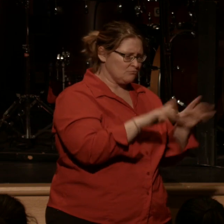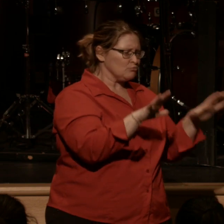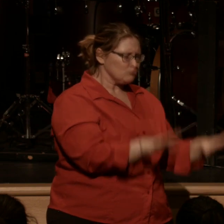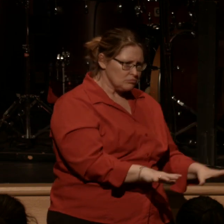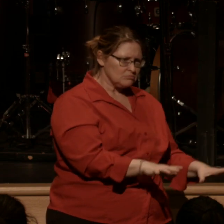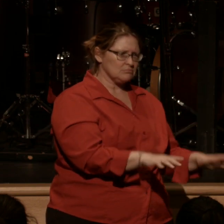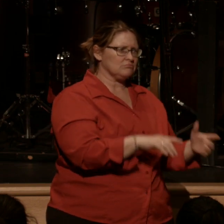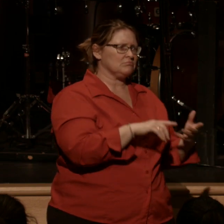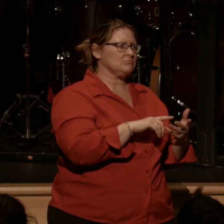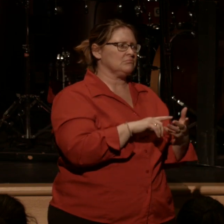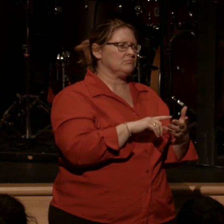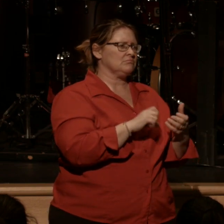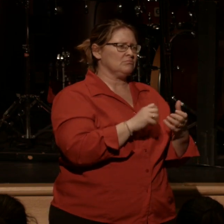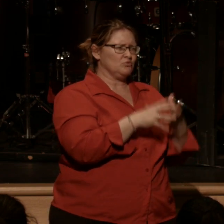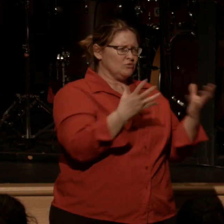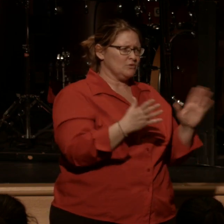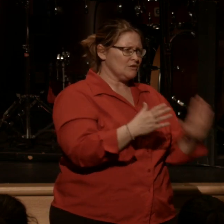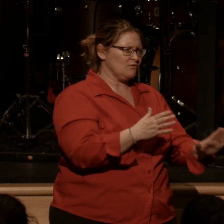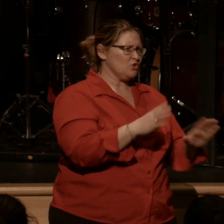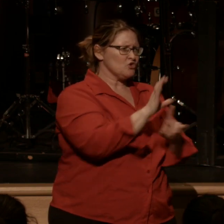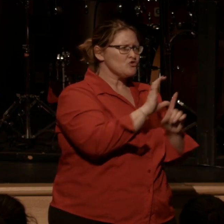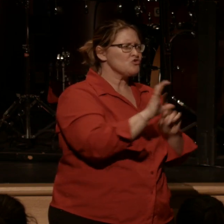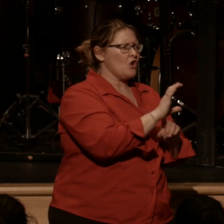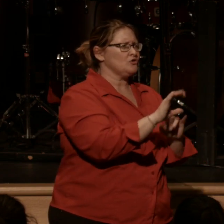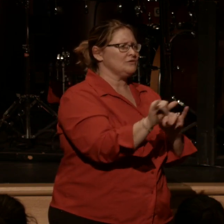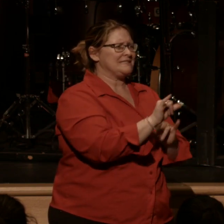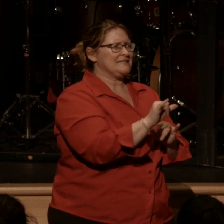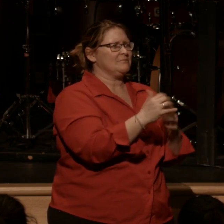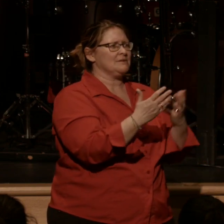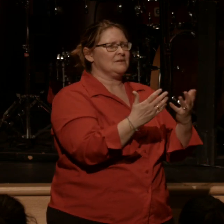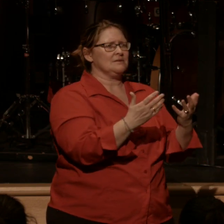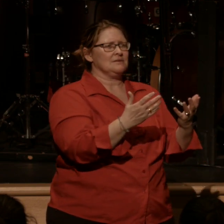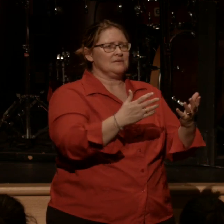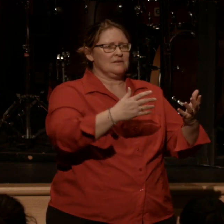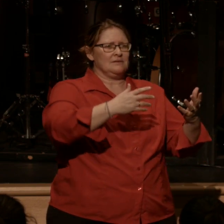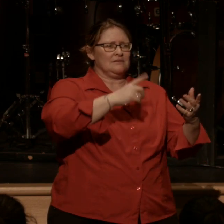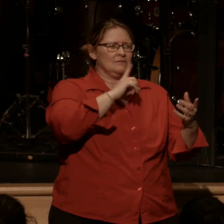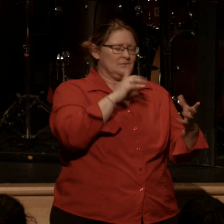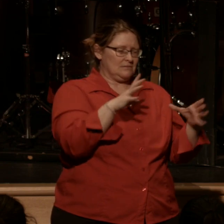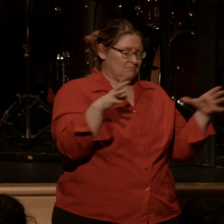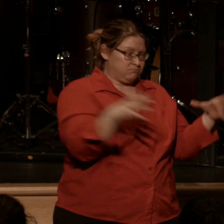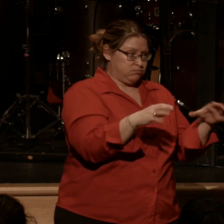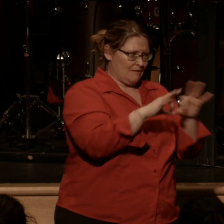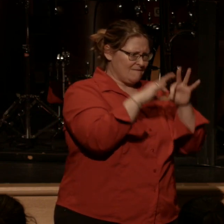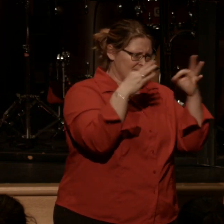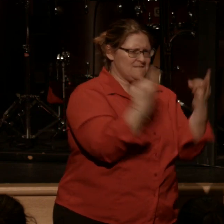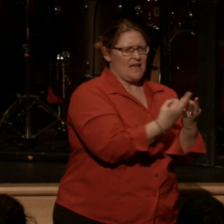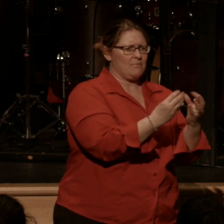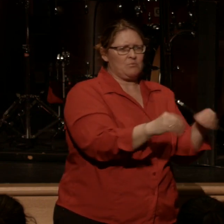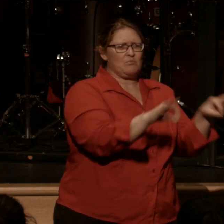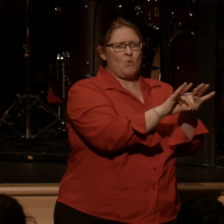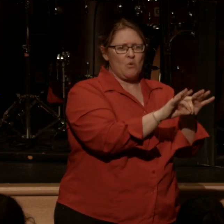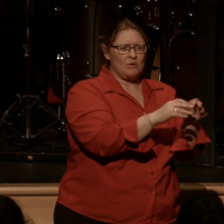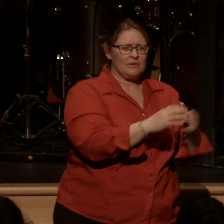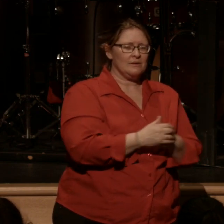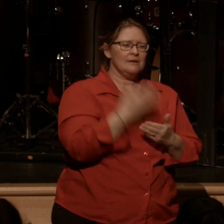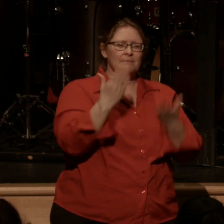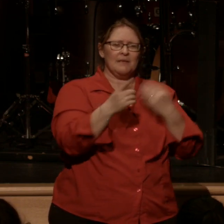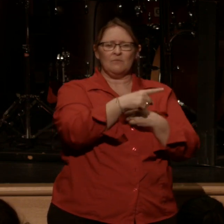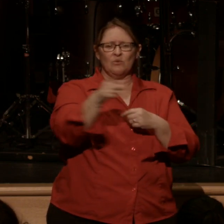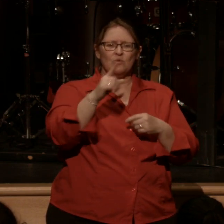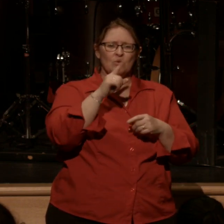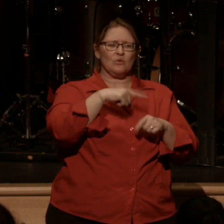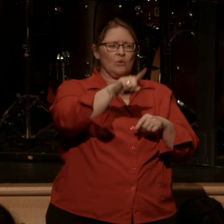settlement. So much of their culture was tied into dynastic families. Maybe you've been on a home